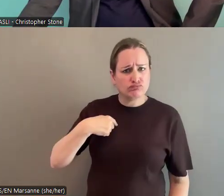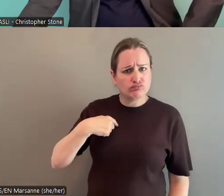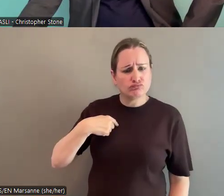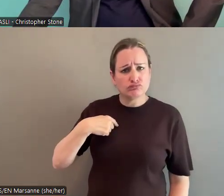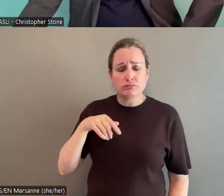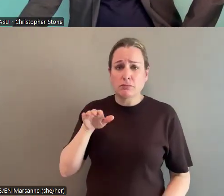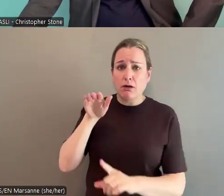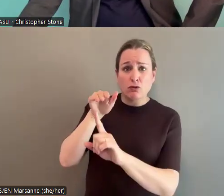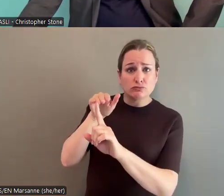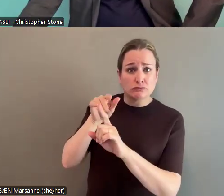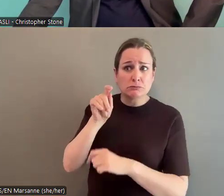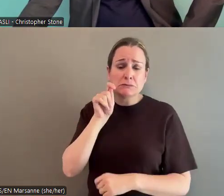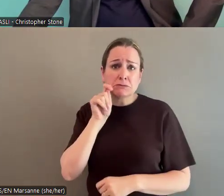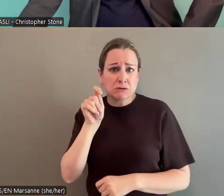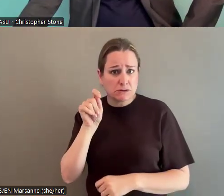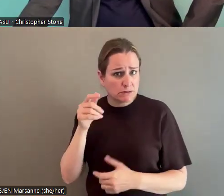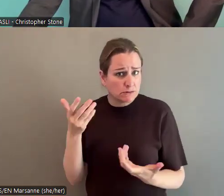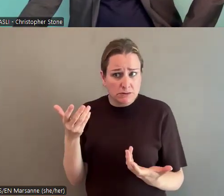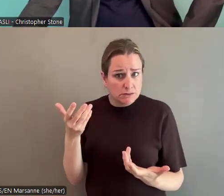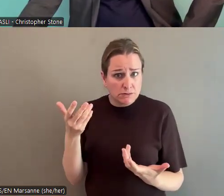is receiving our